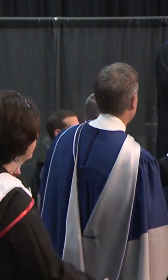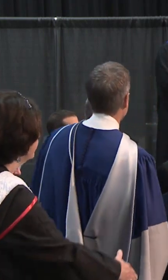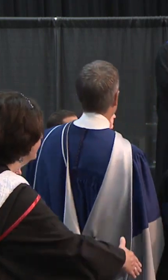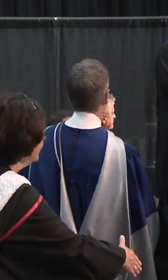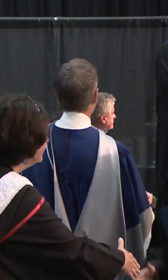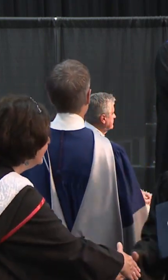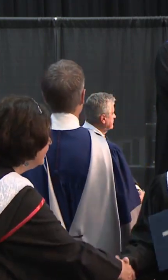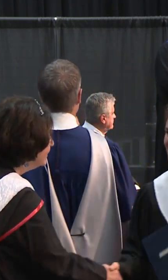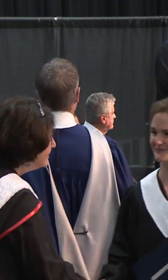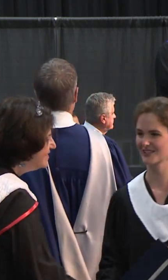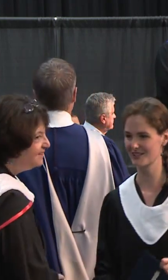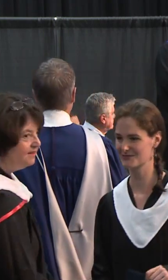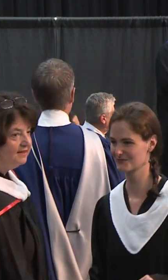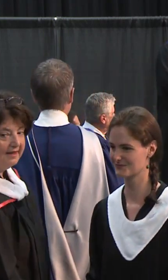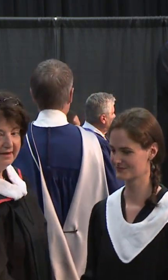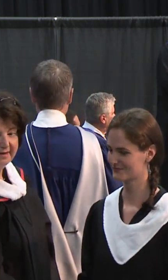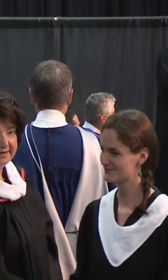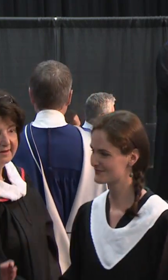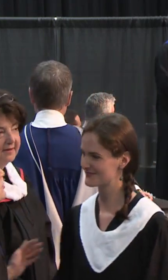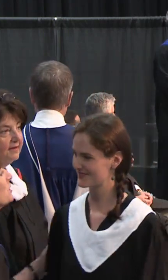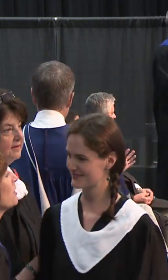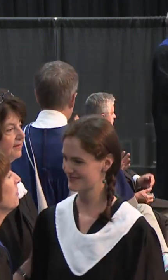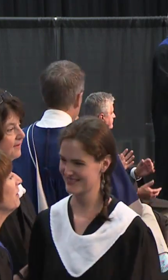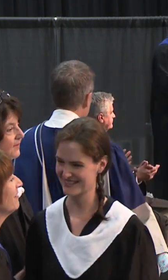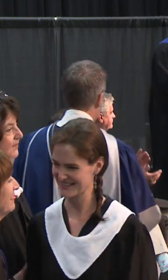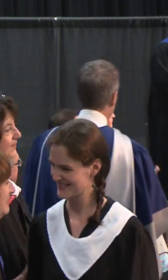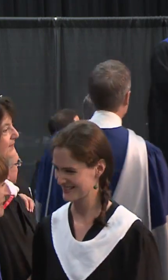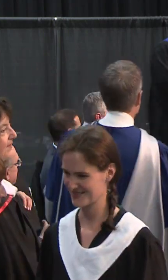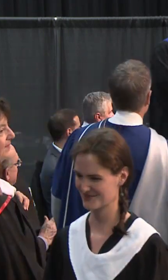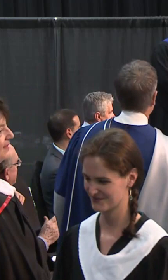me in trouble. Brittany Greer Dawson.